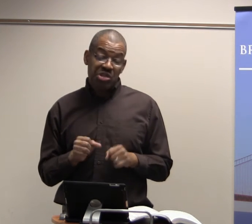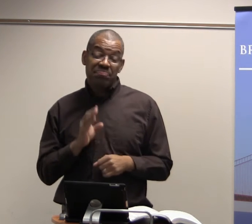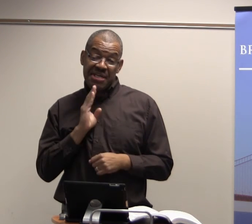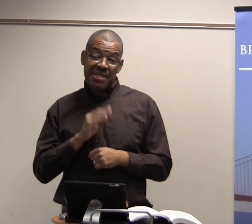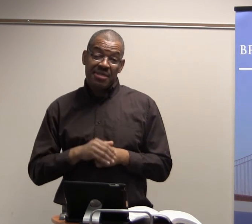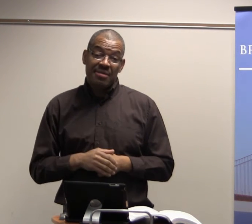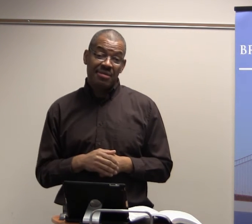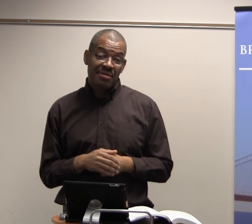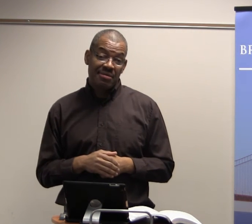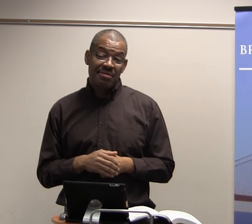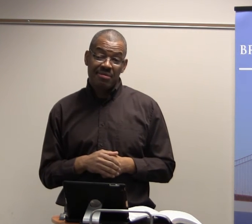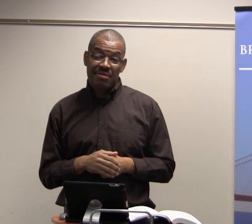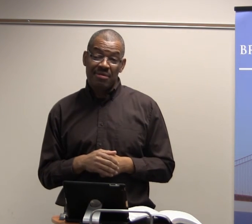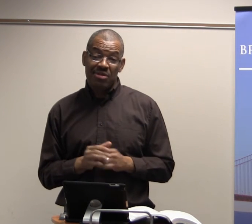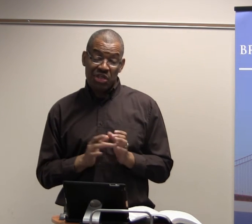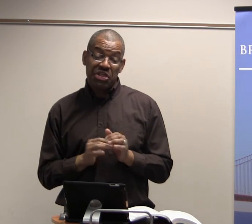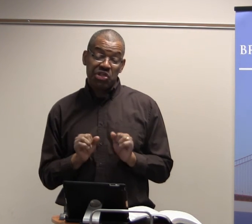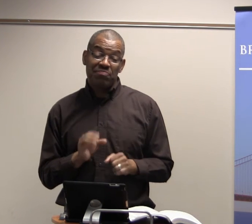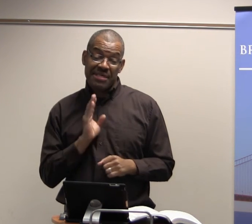could be. Jesus could be.